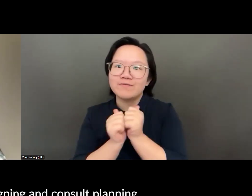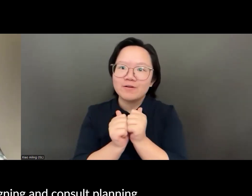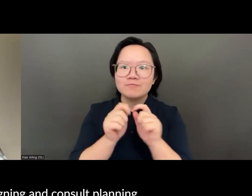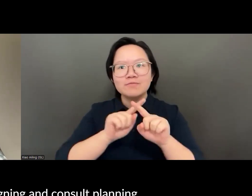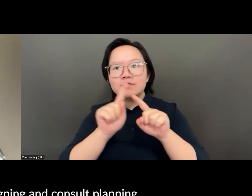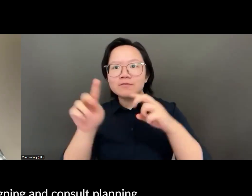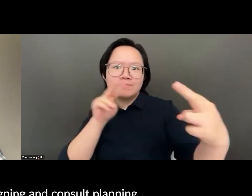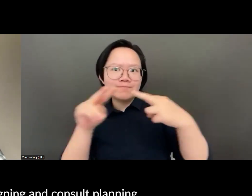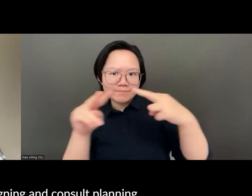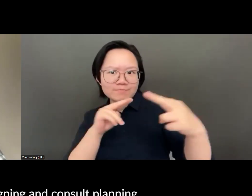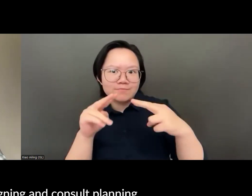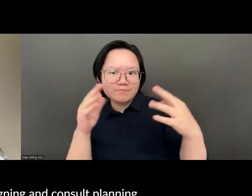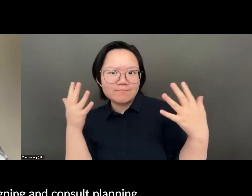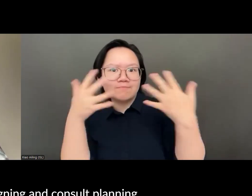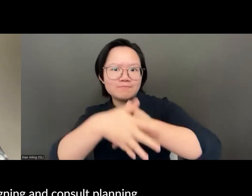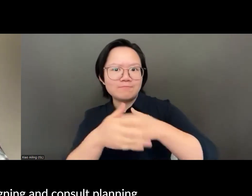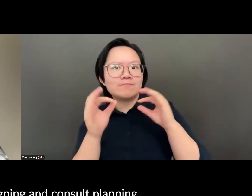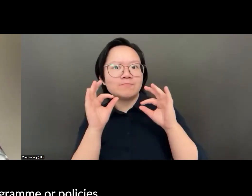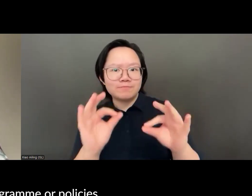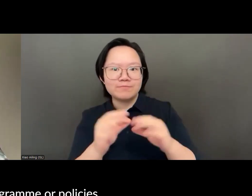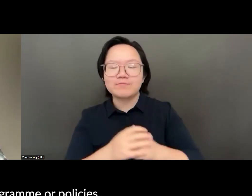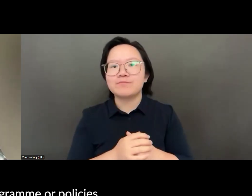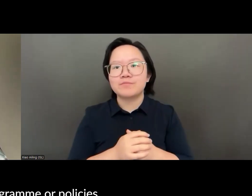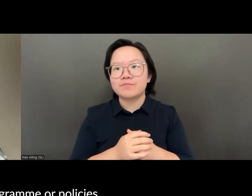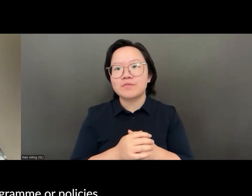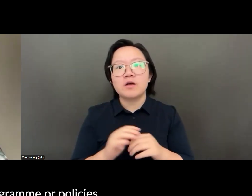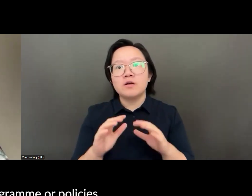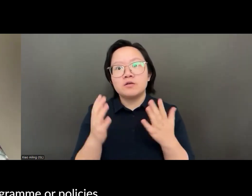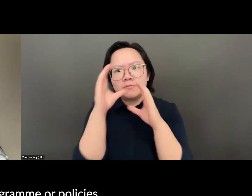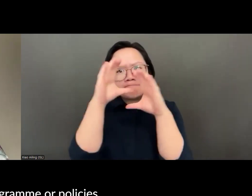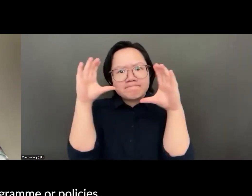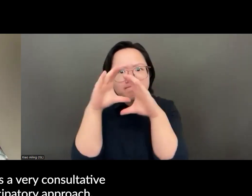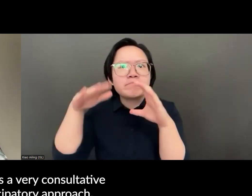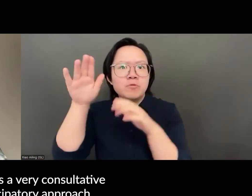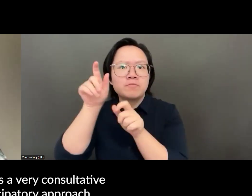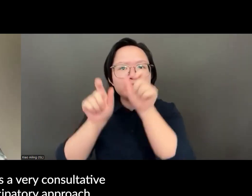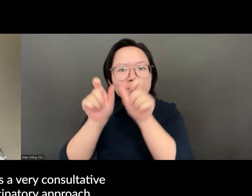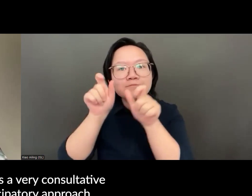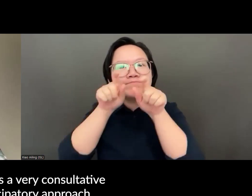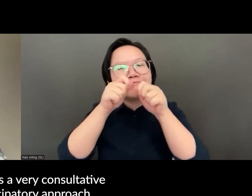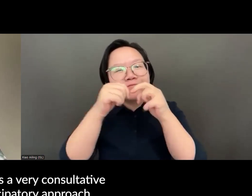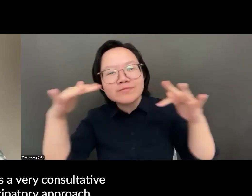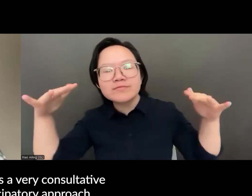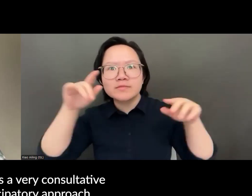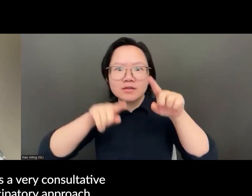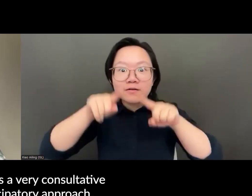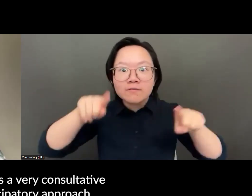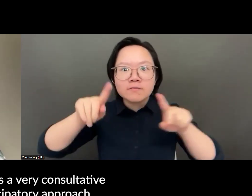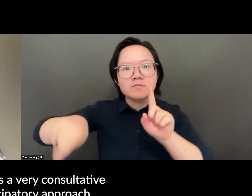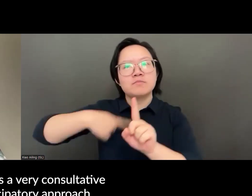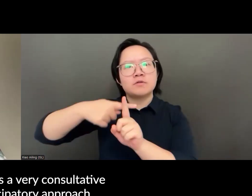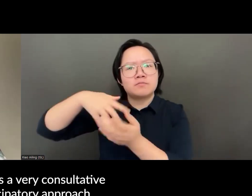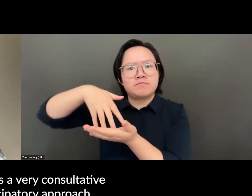and concept planning for any program or policies, CDD follows a very consultative